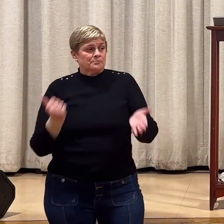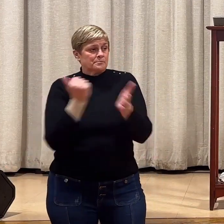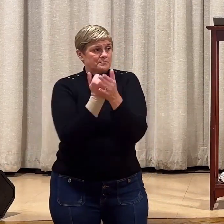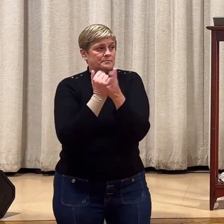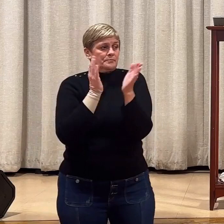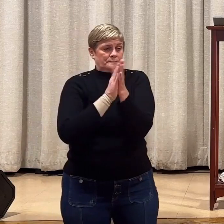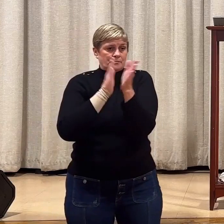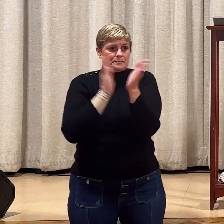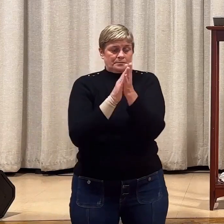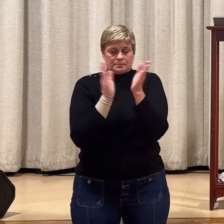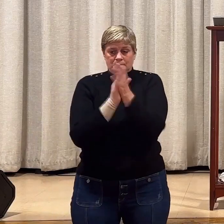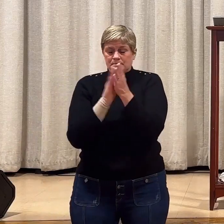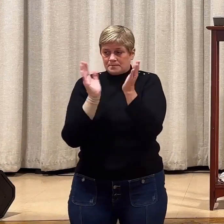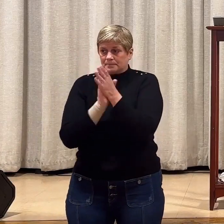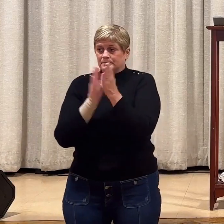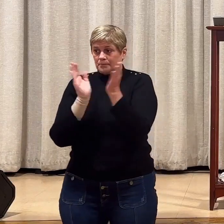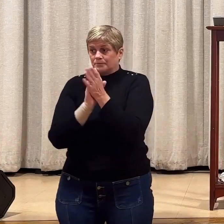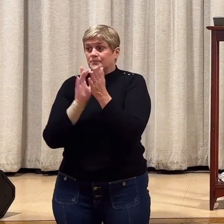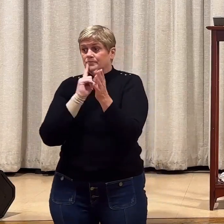You see,